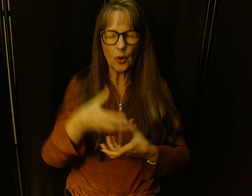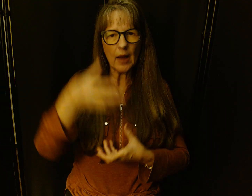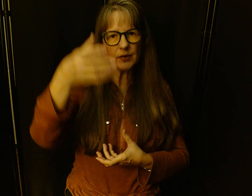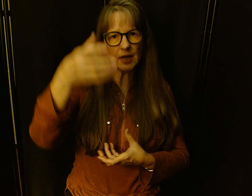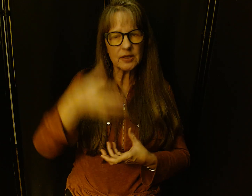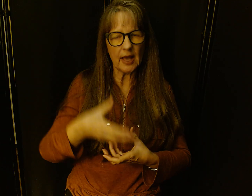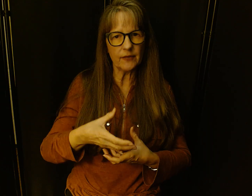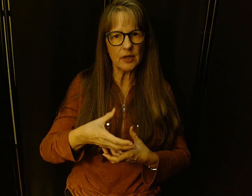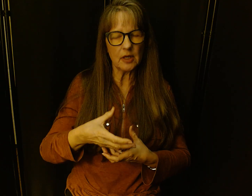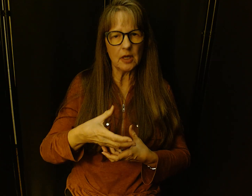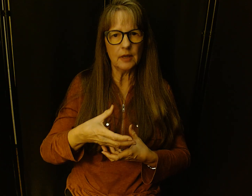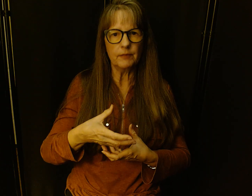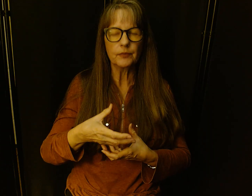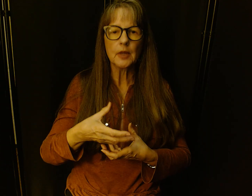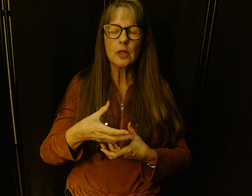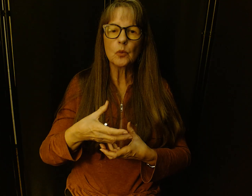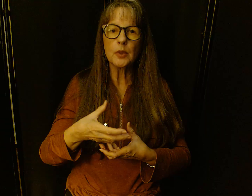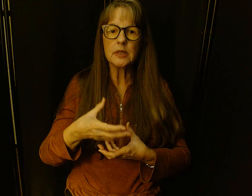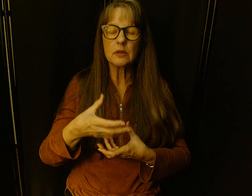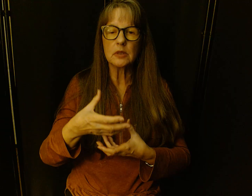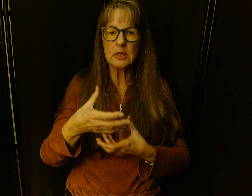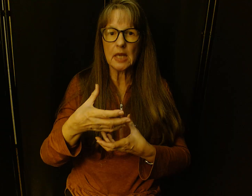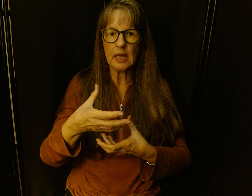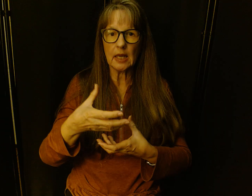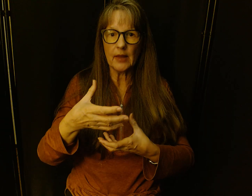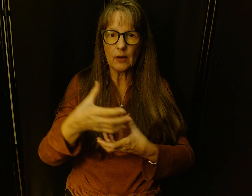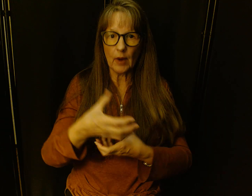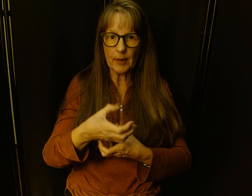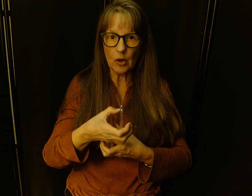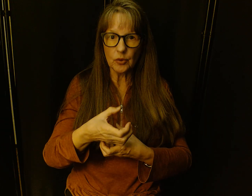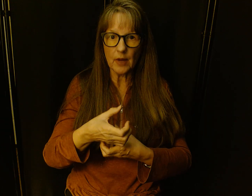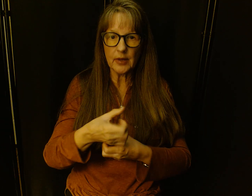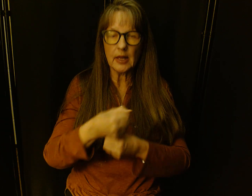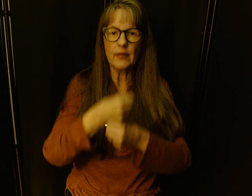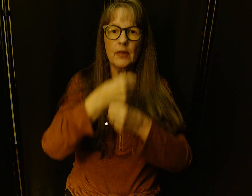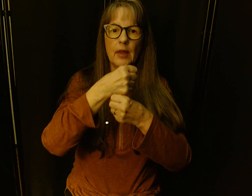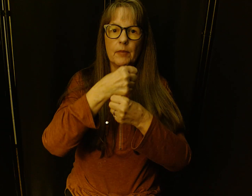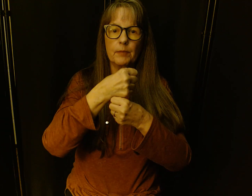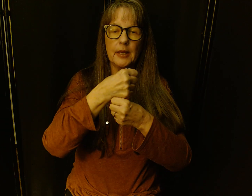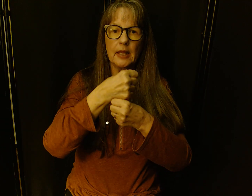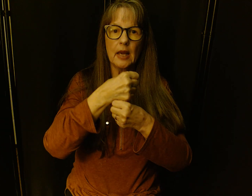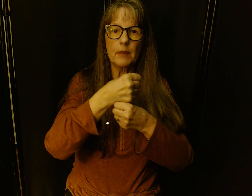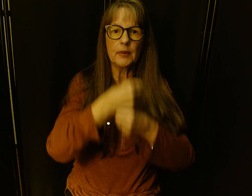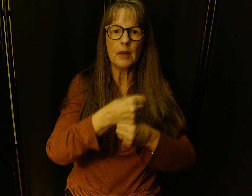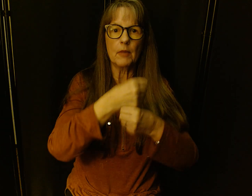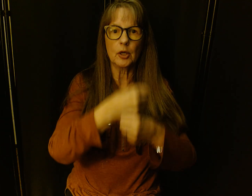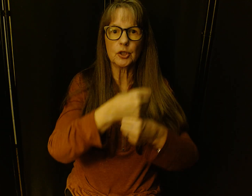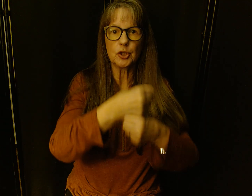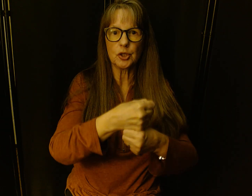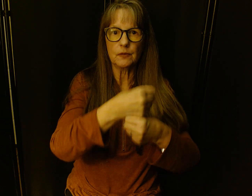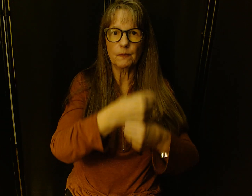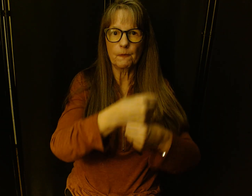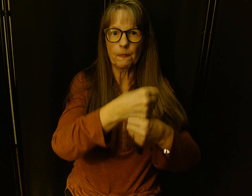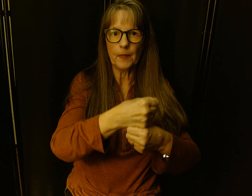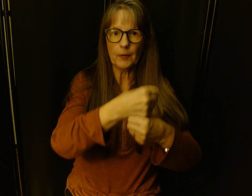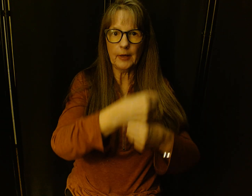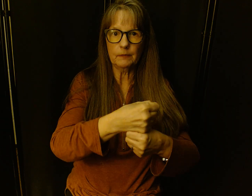the signs, they have the wooden stick, and they grab a hold of it, and then they pick it up and they march, right? So